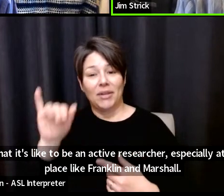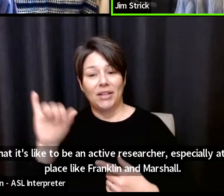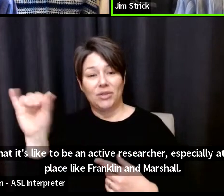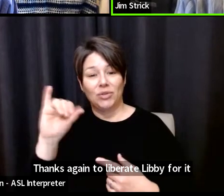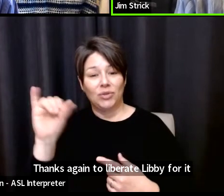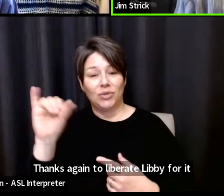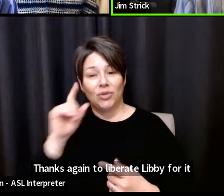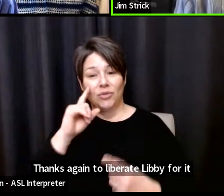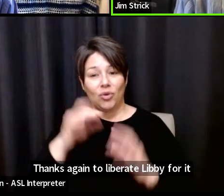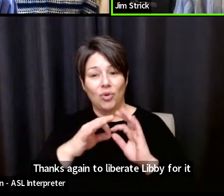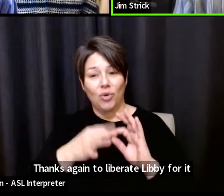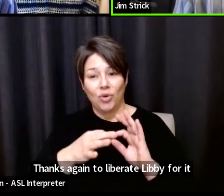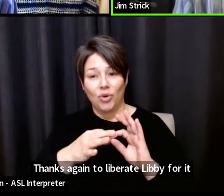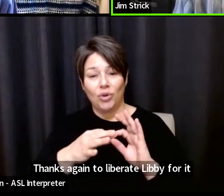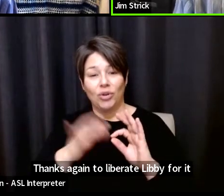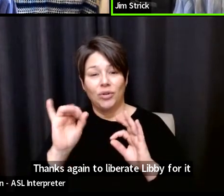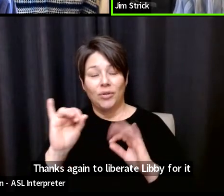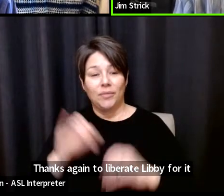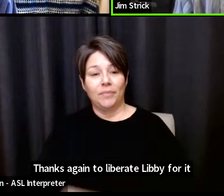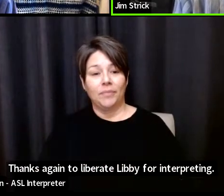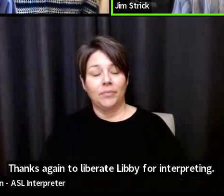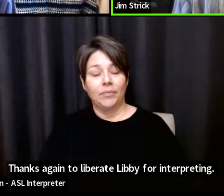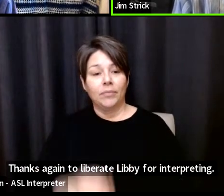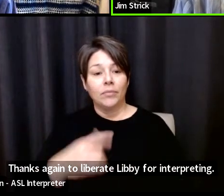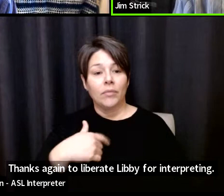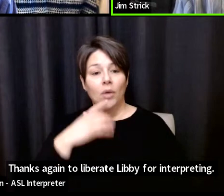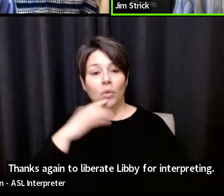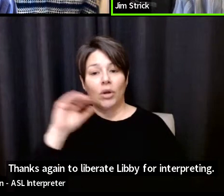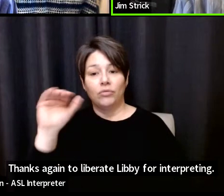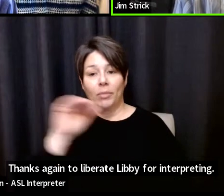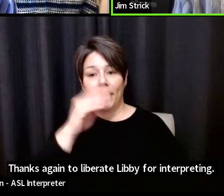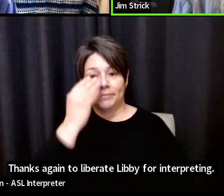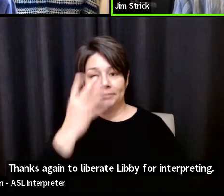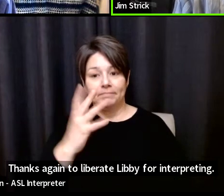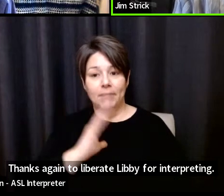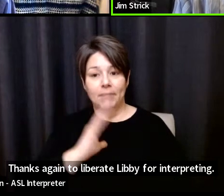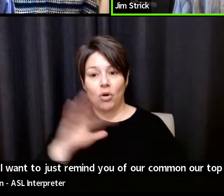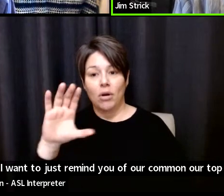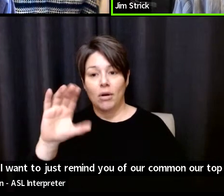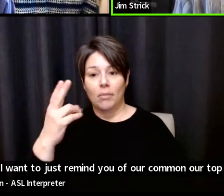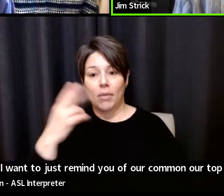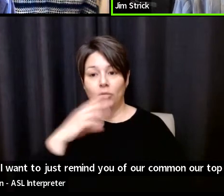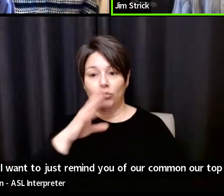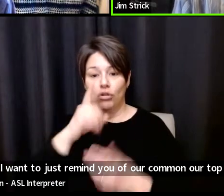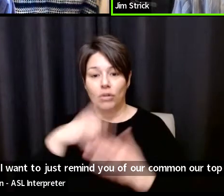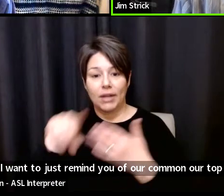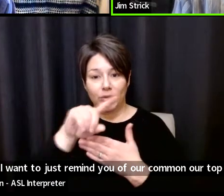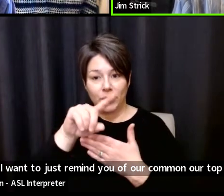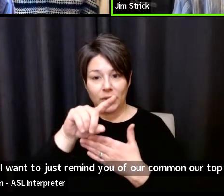for interpreting. I want to just remind you of our Common Hour talk next week.